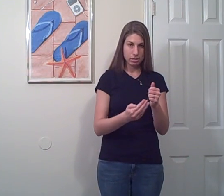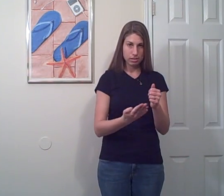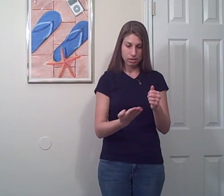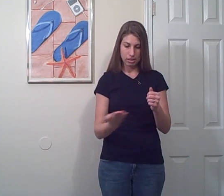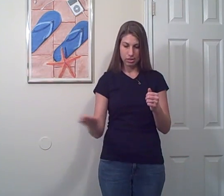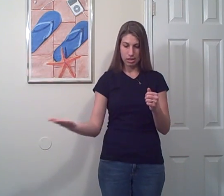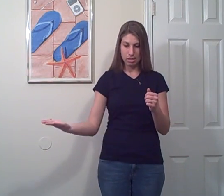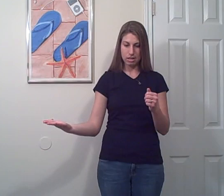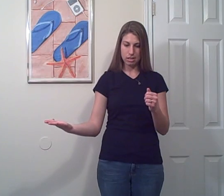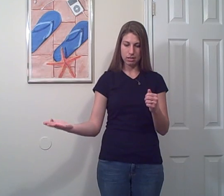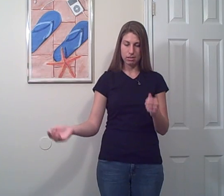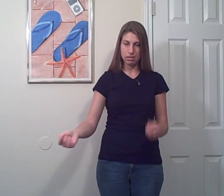everything